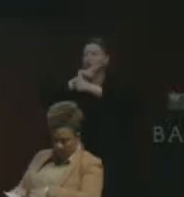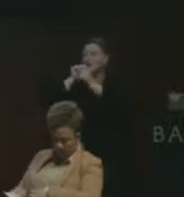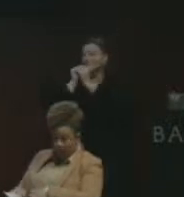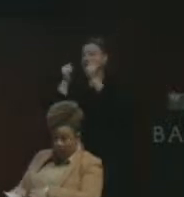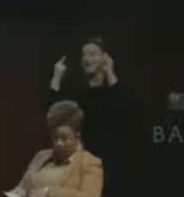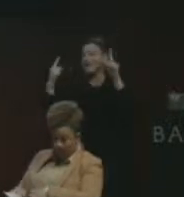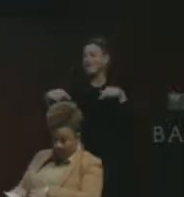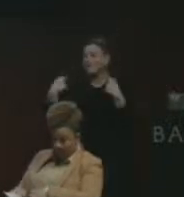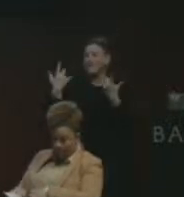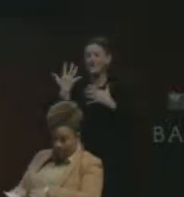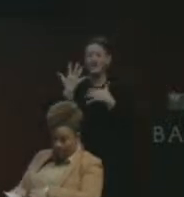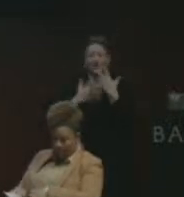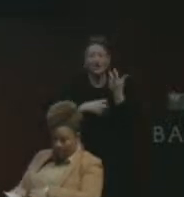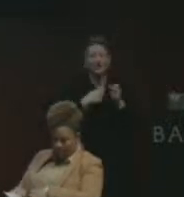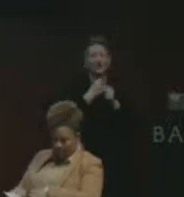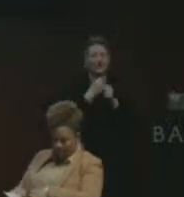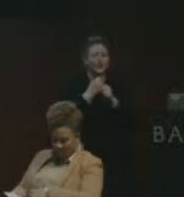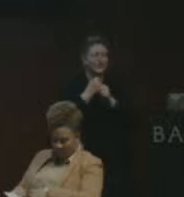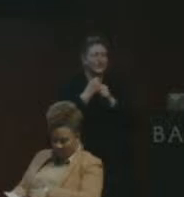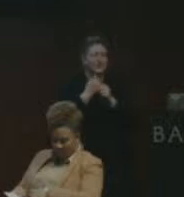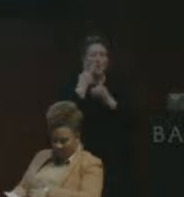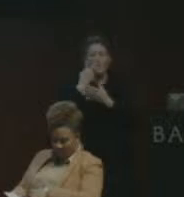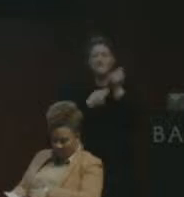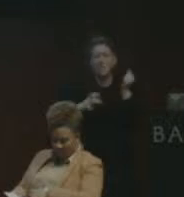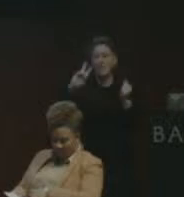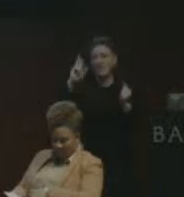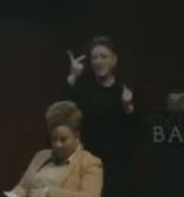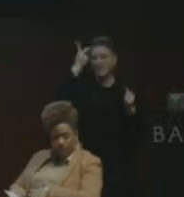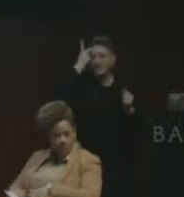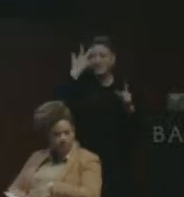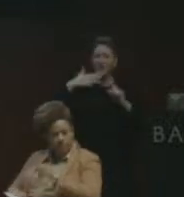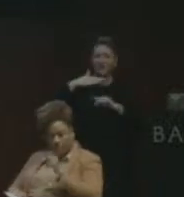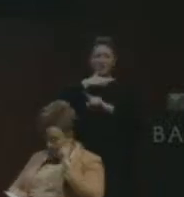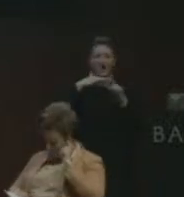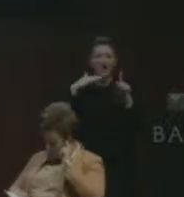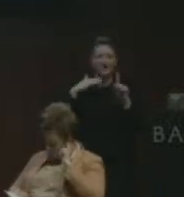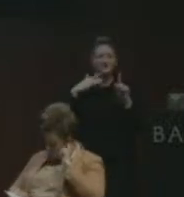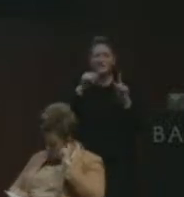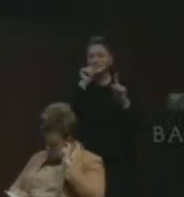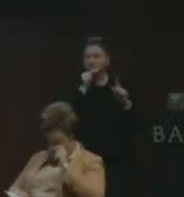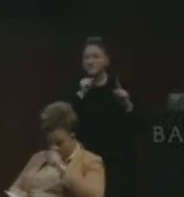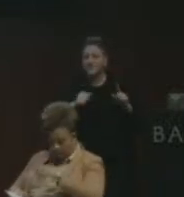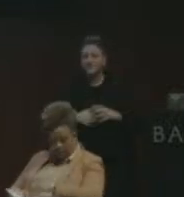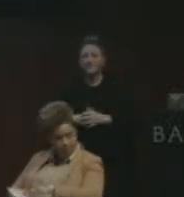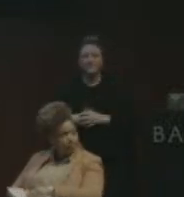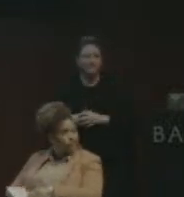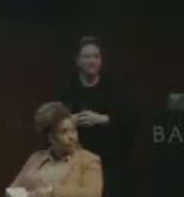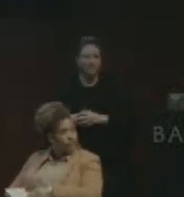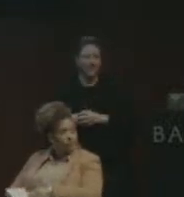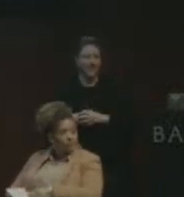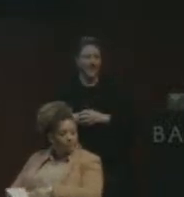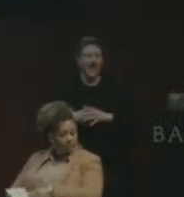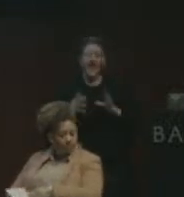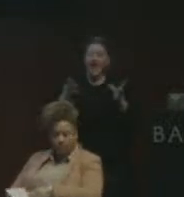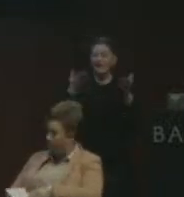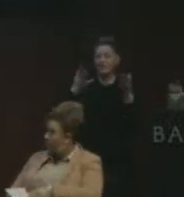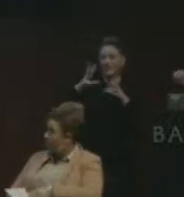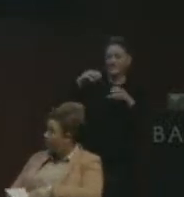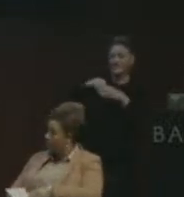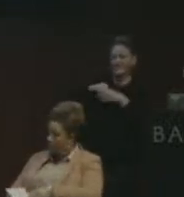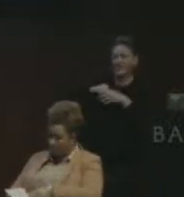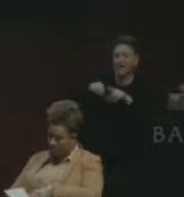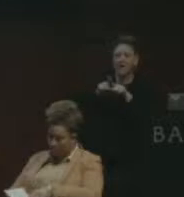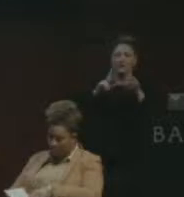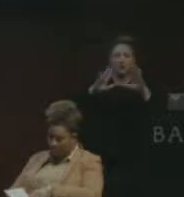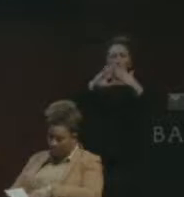of decades and seasons, both the political context we've endured and served within, and also